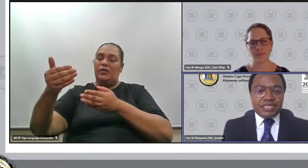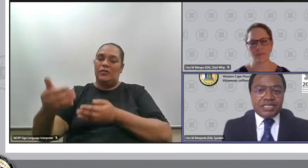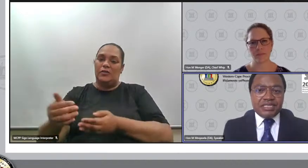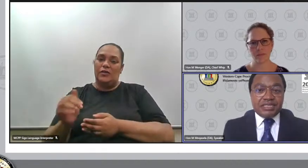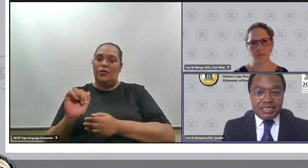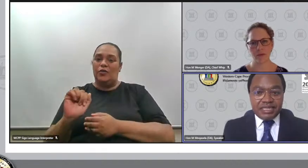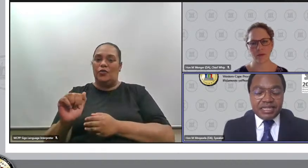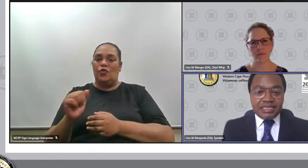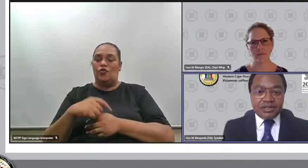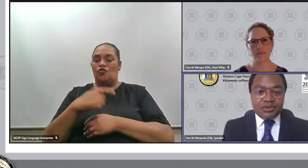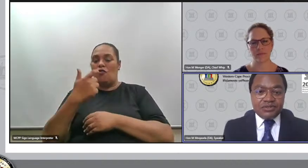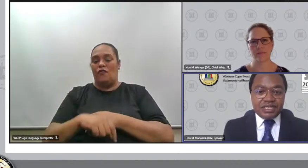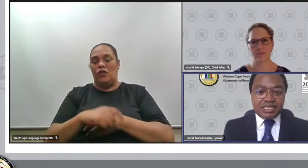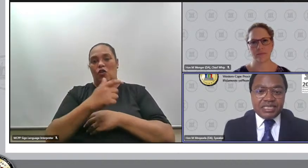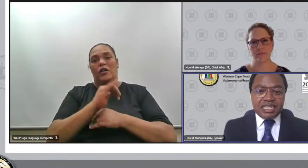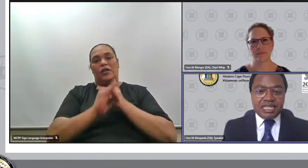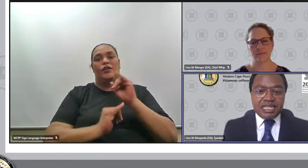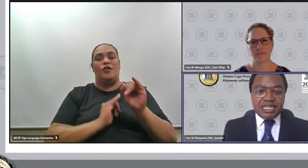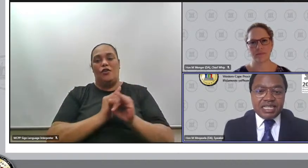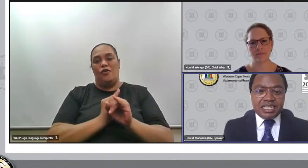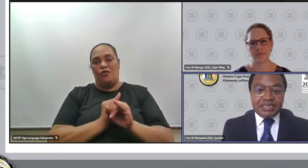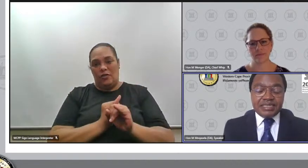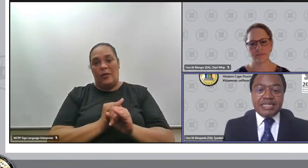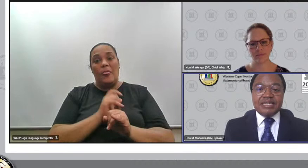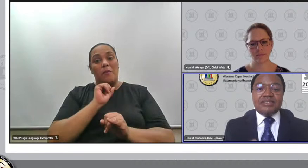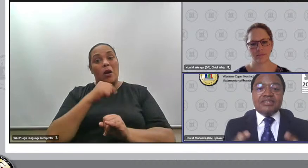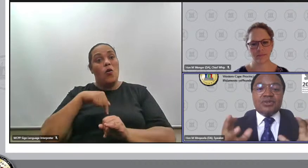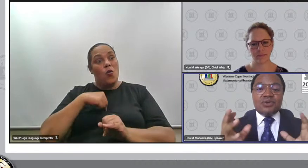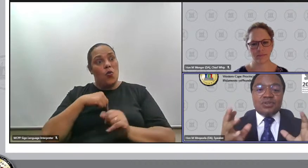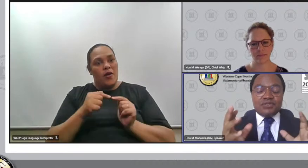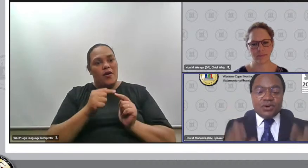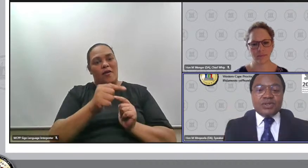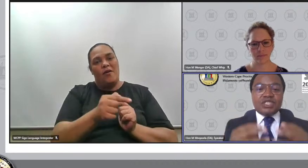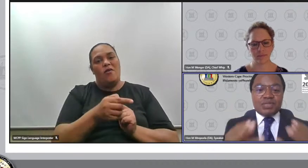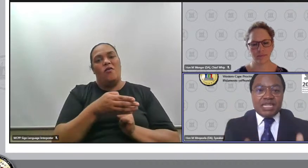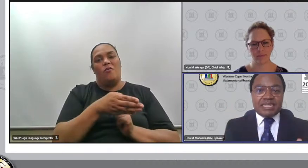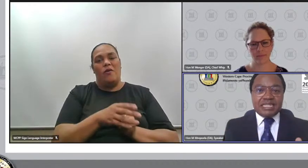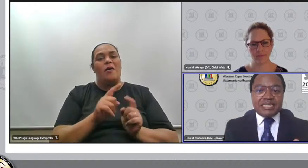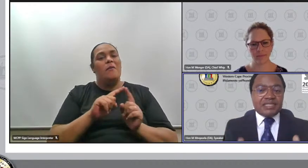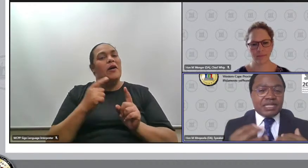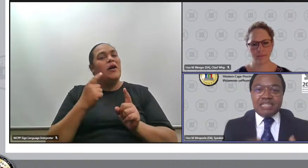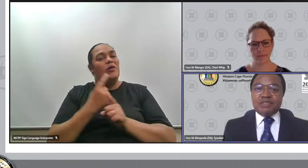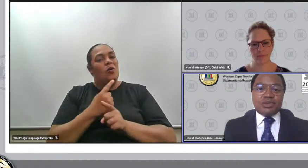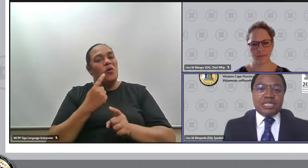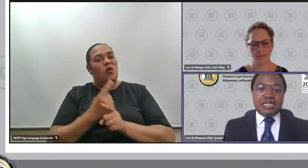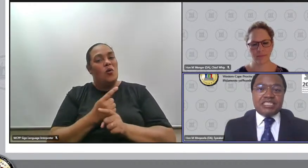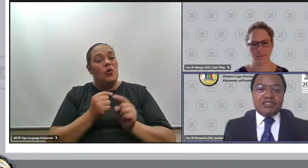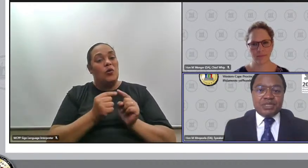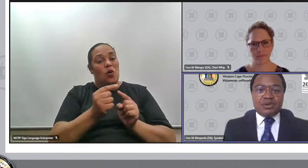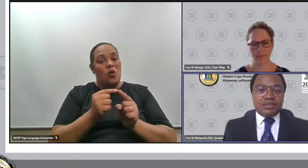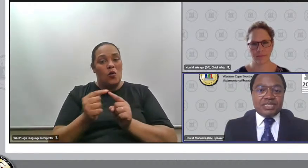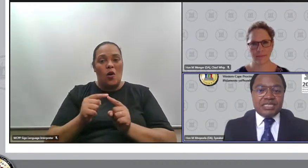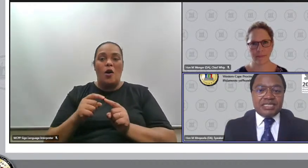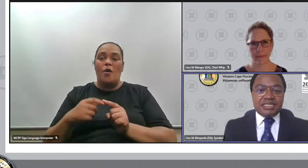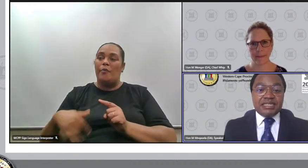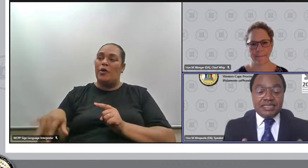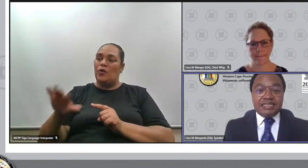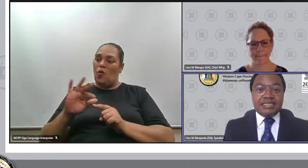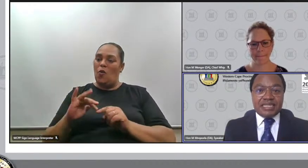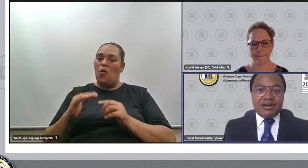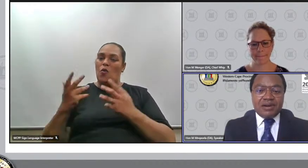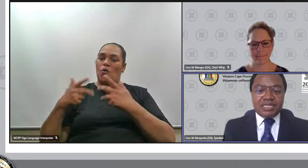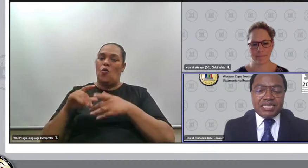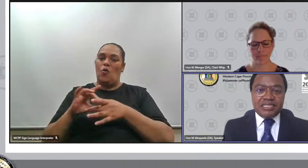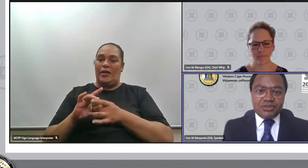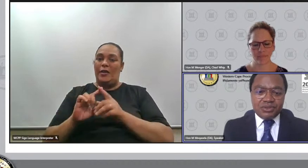these conferences, these international conferences that we attend. So we've always been attending, but everybody else have been coordinating. And